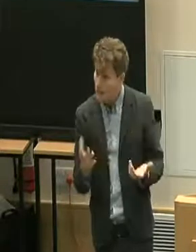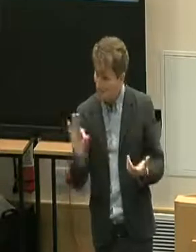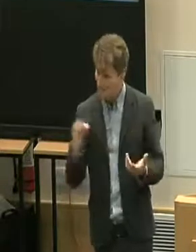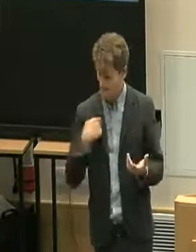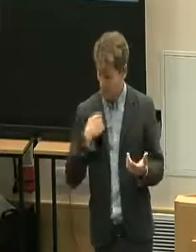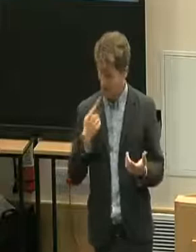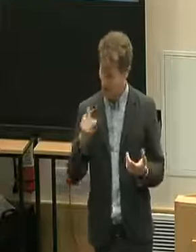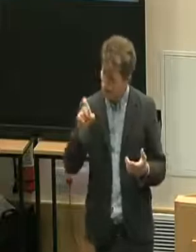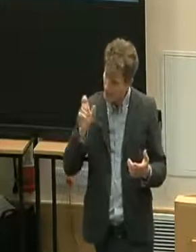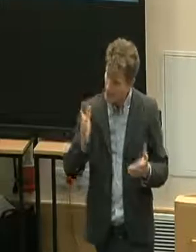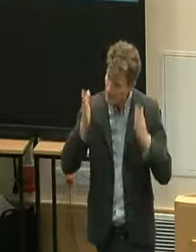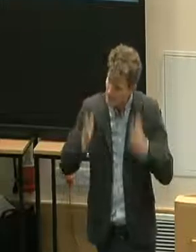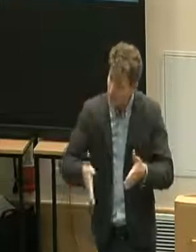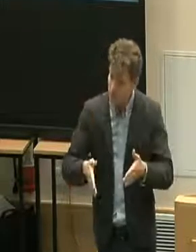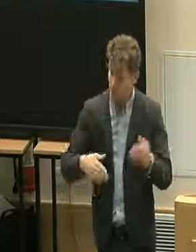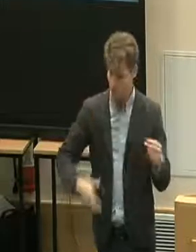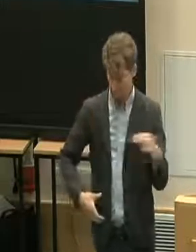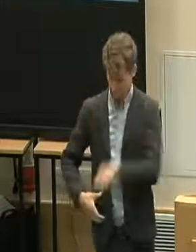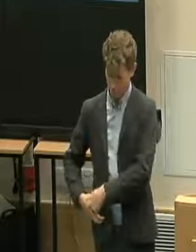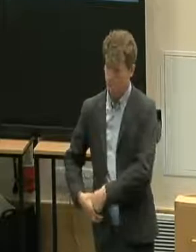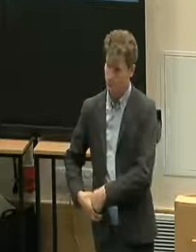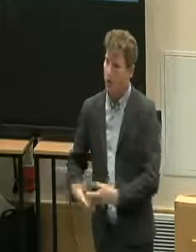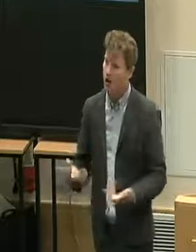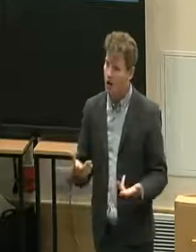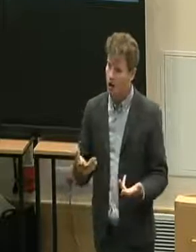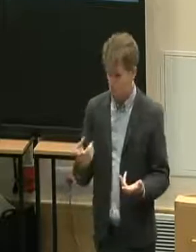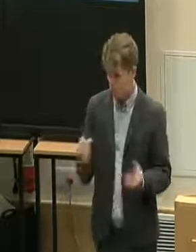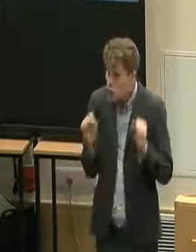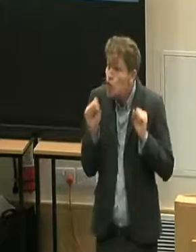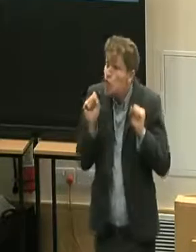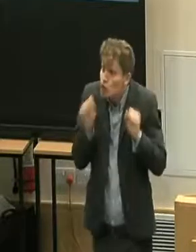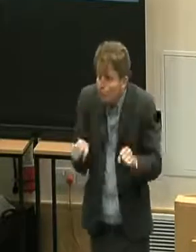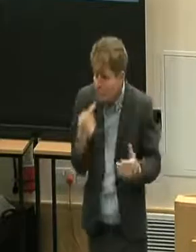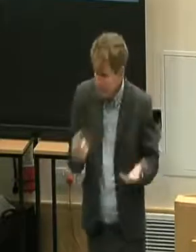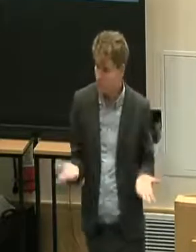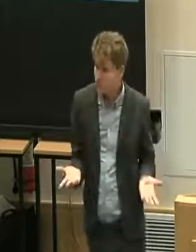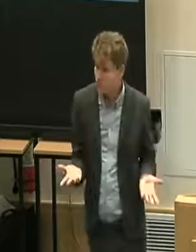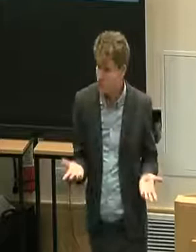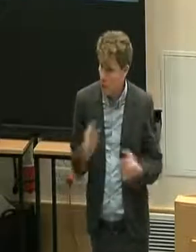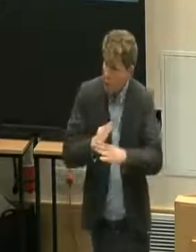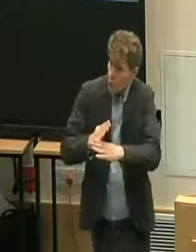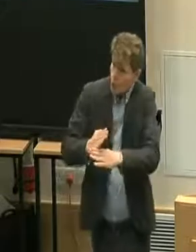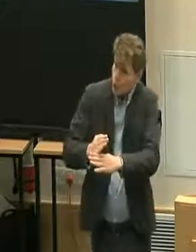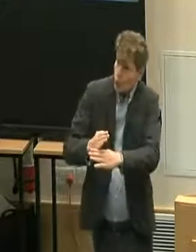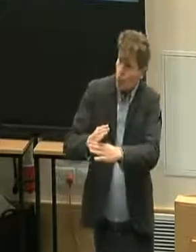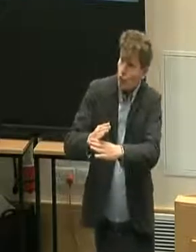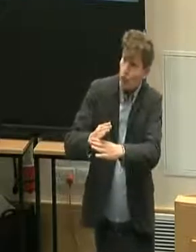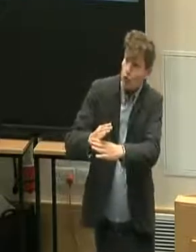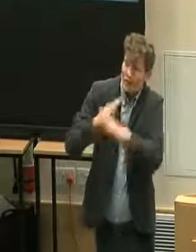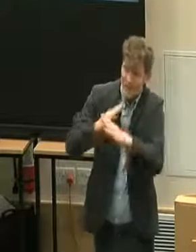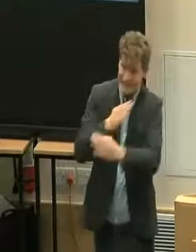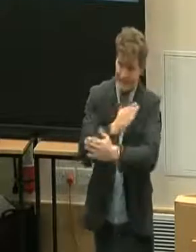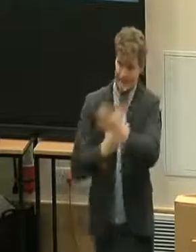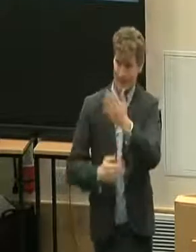It is possible to make the argument that preventing people from disability to be created